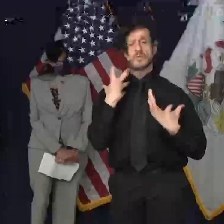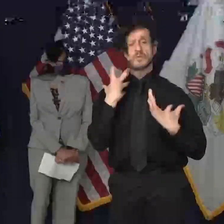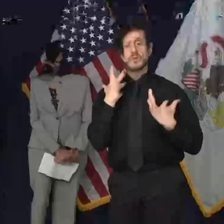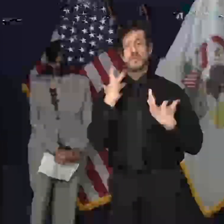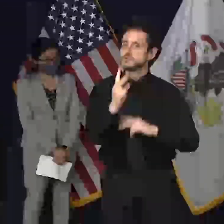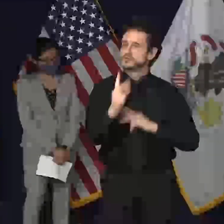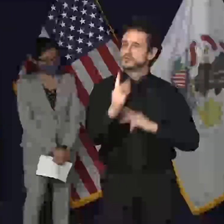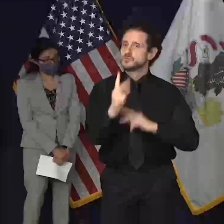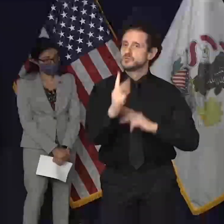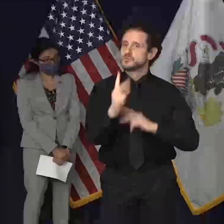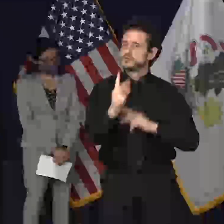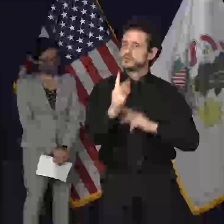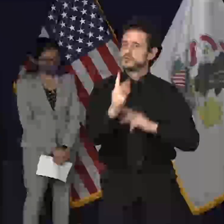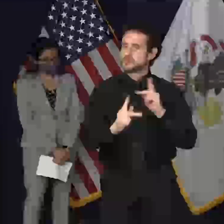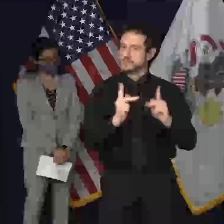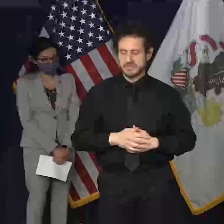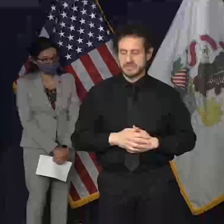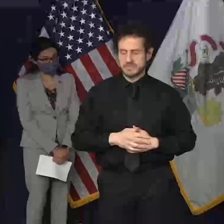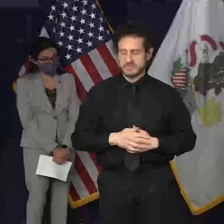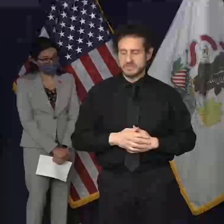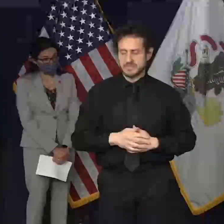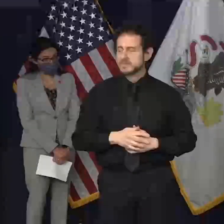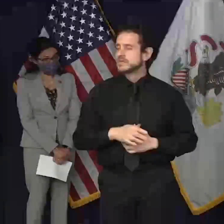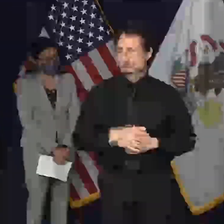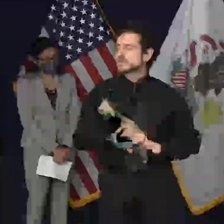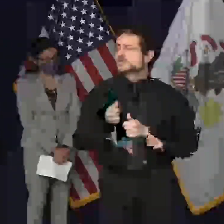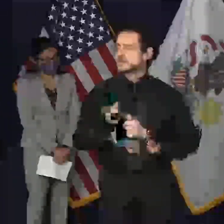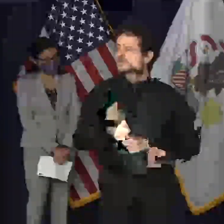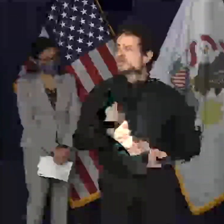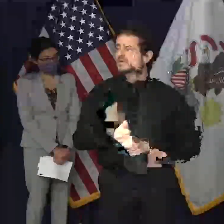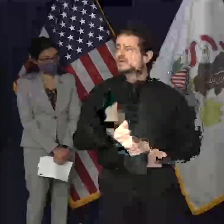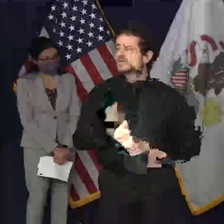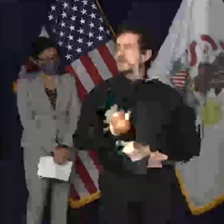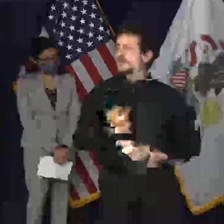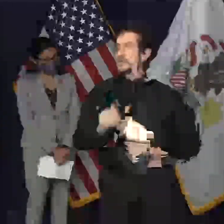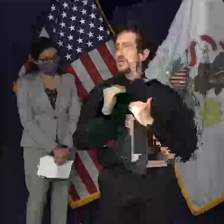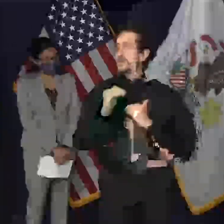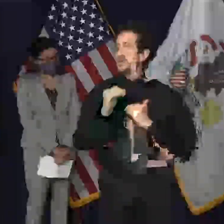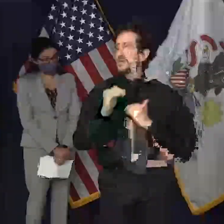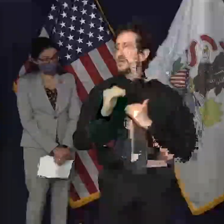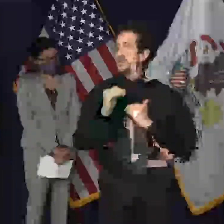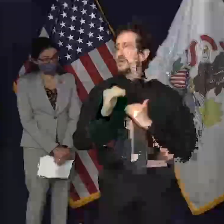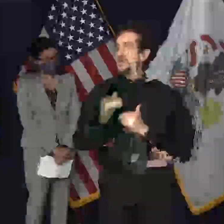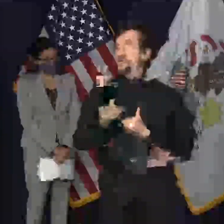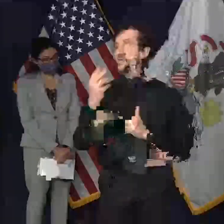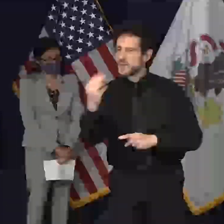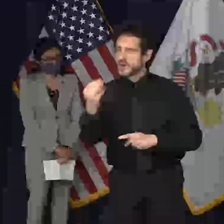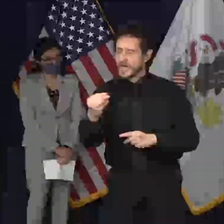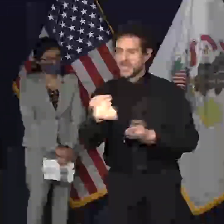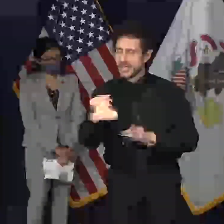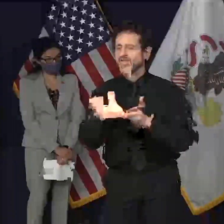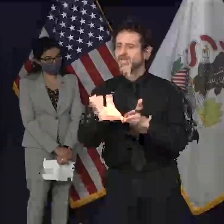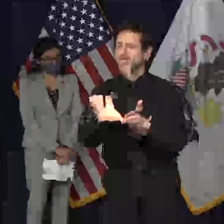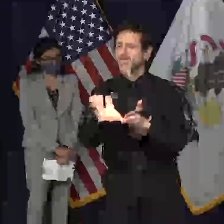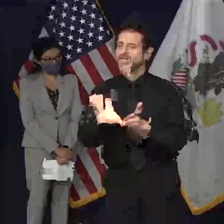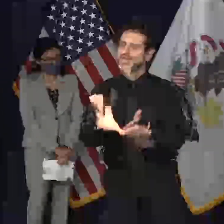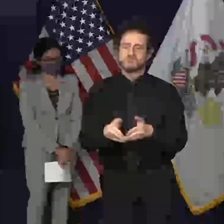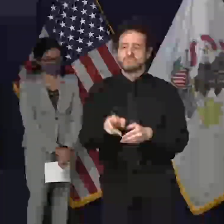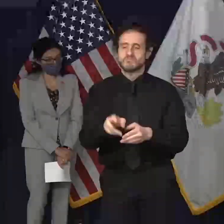two-person per boat guideline. It was really intended. We wanted people to be able to go out to go fishing, to be able to enjoy being on the water,